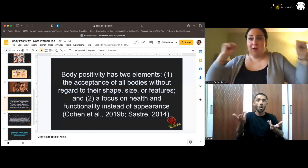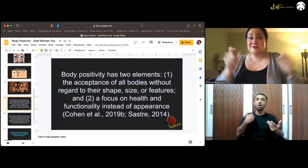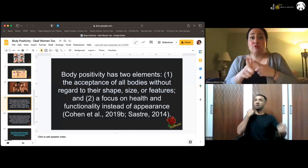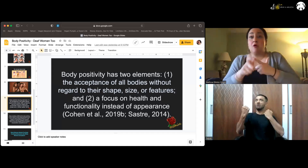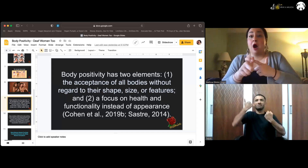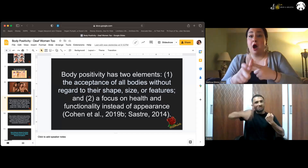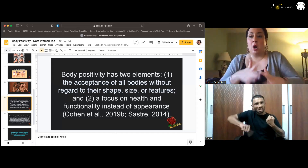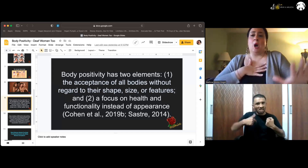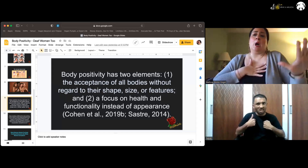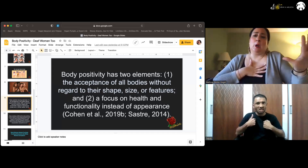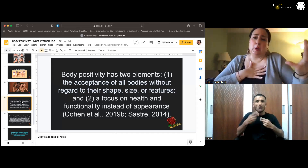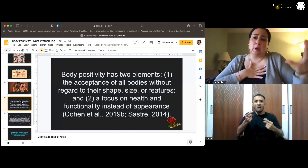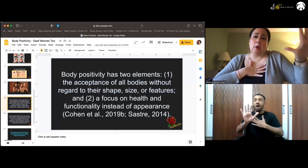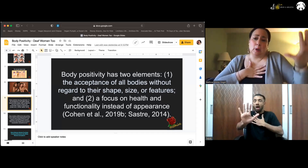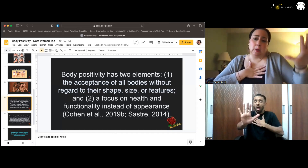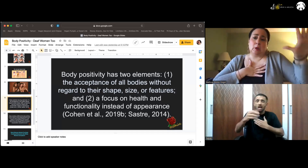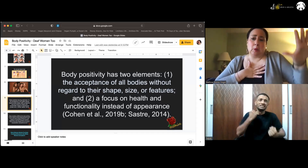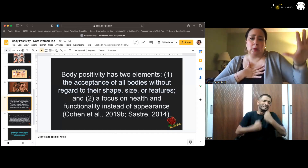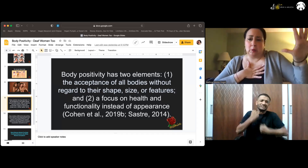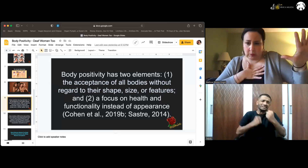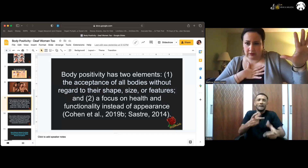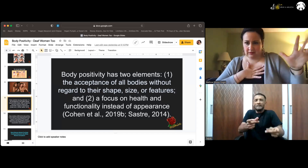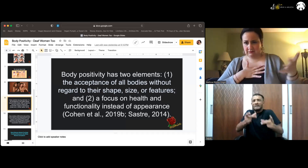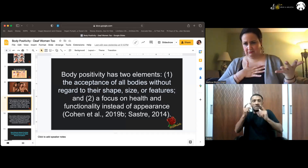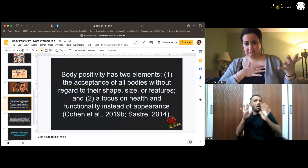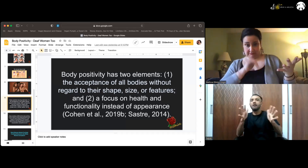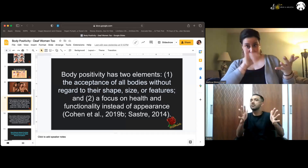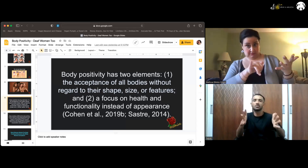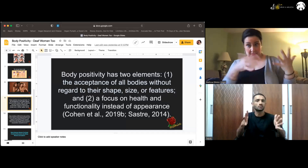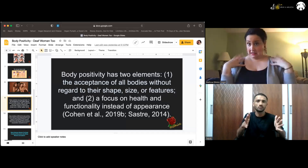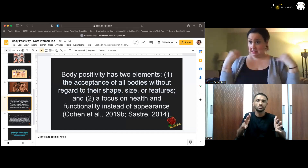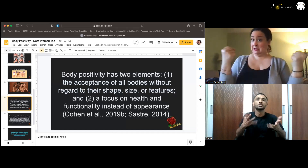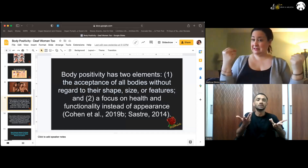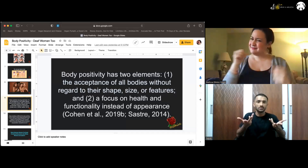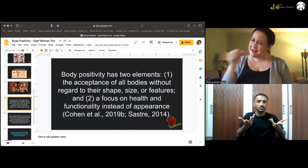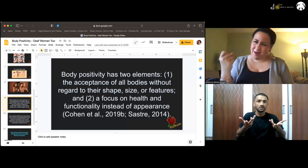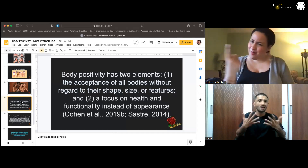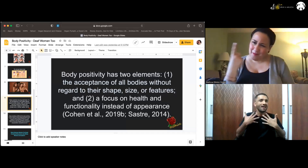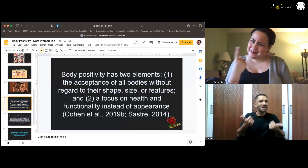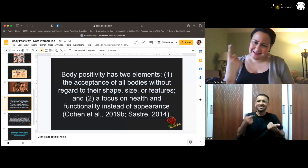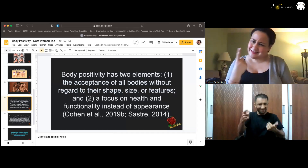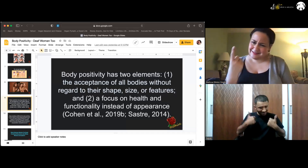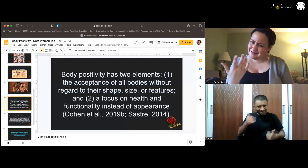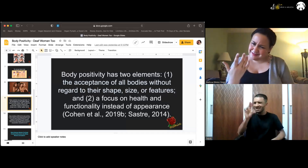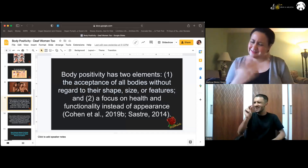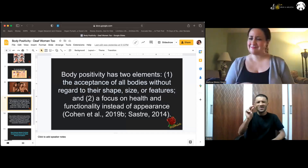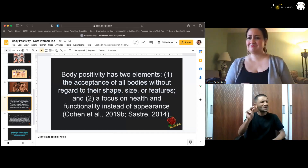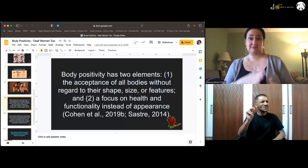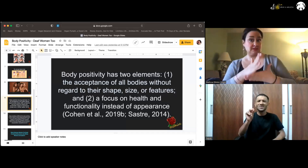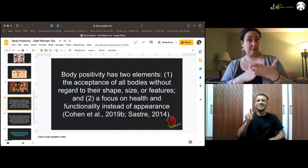some diseases, like maybe they are dealing with some, diabetes, or maybe blood pressure problems, that is the